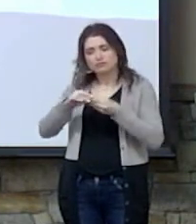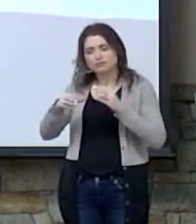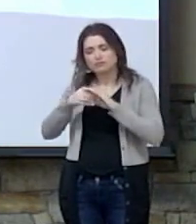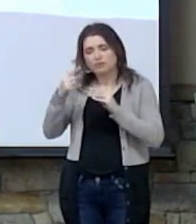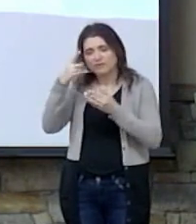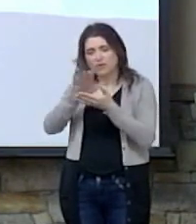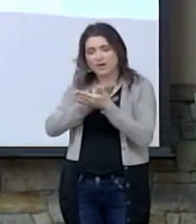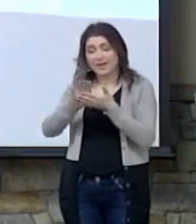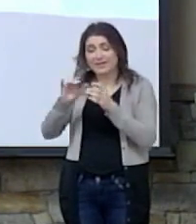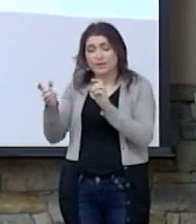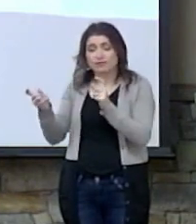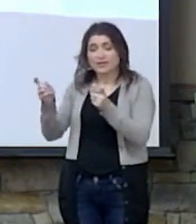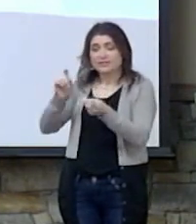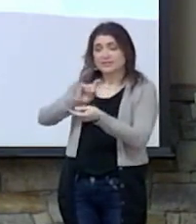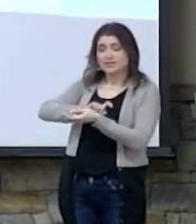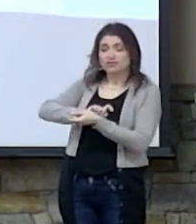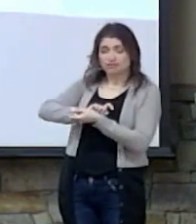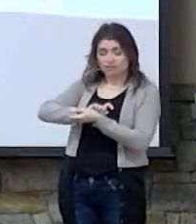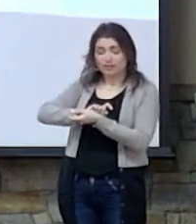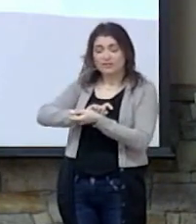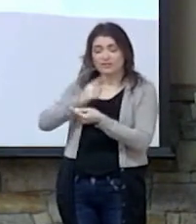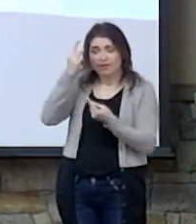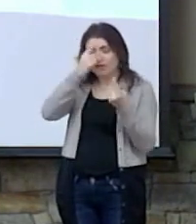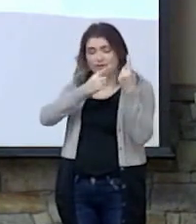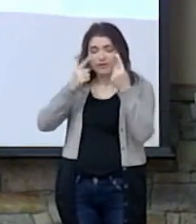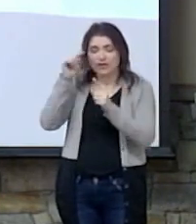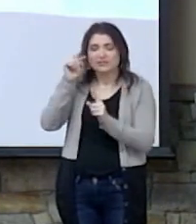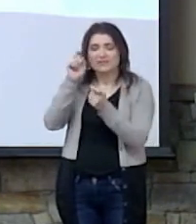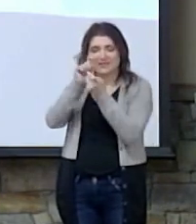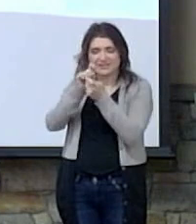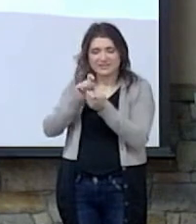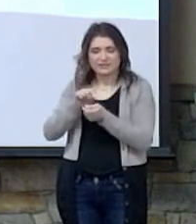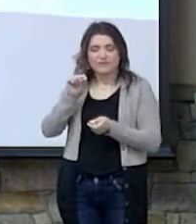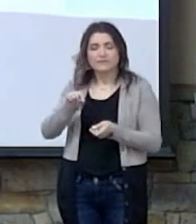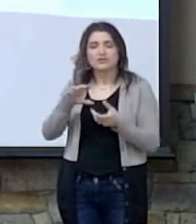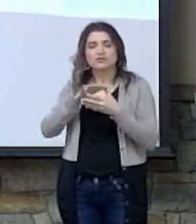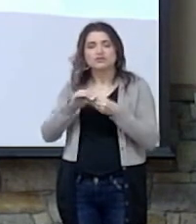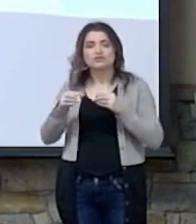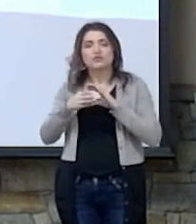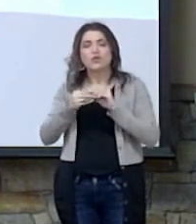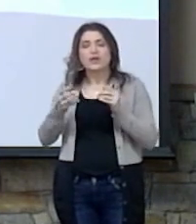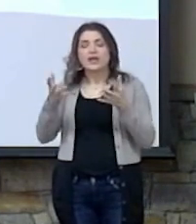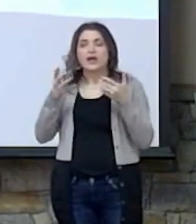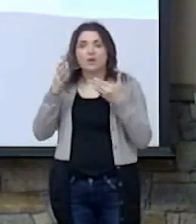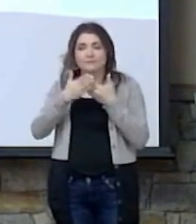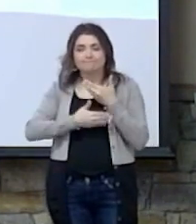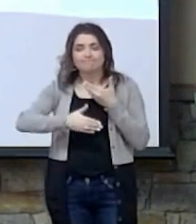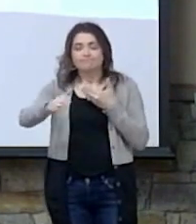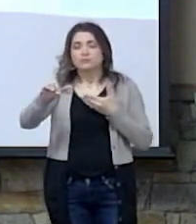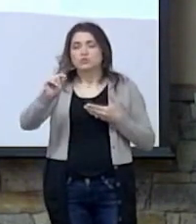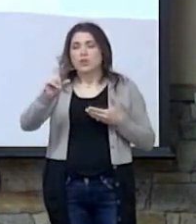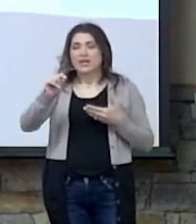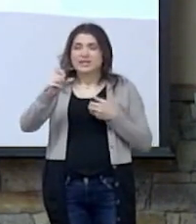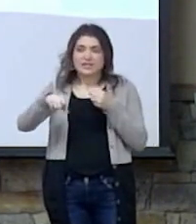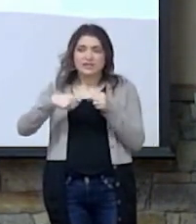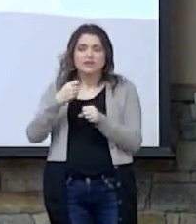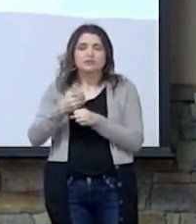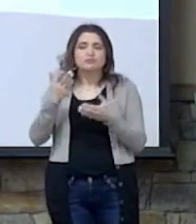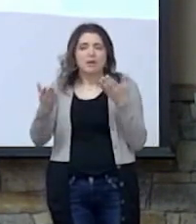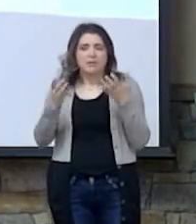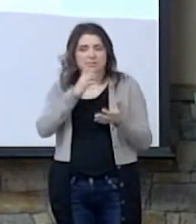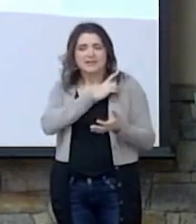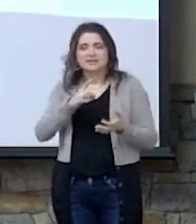let's transition our thoughts to the details of the story. And I want us to fast forward some 20 years probably in the life of